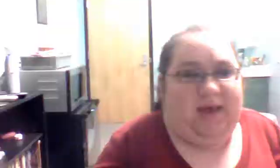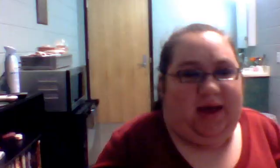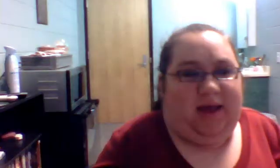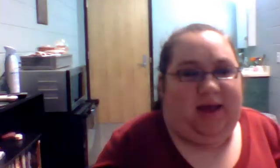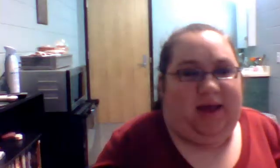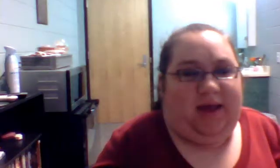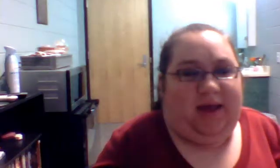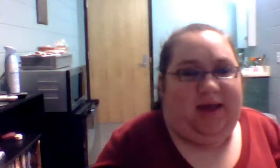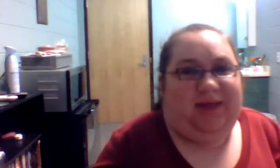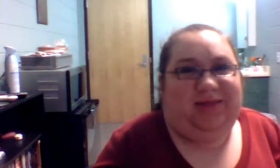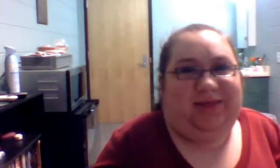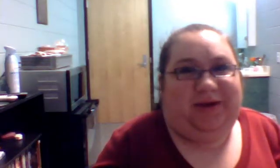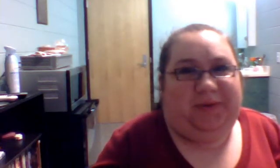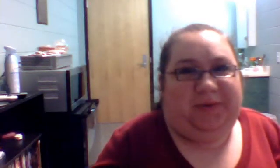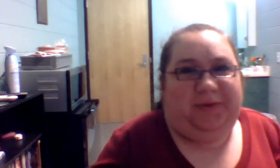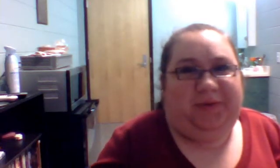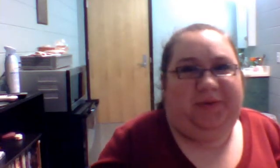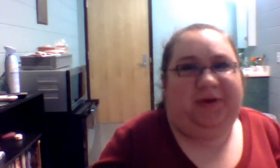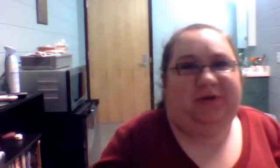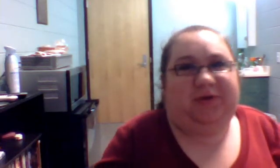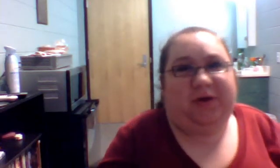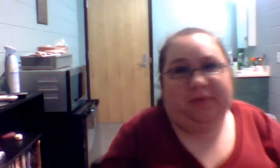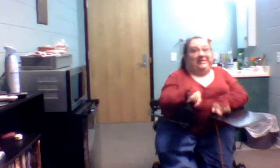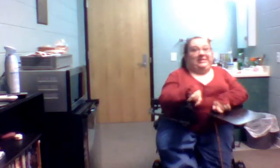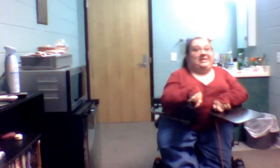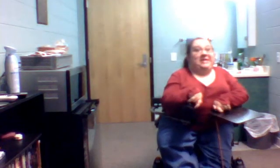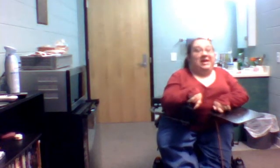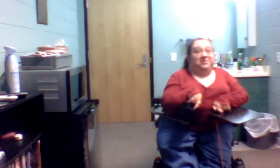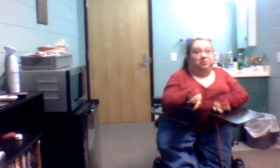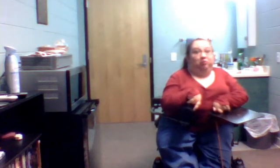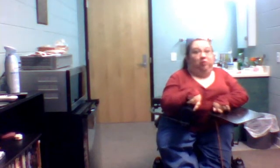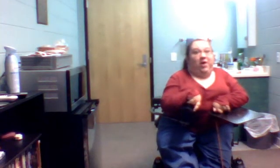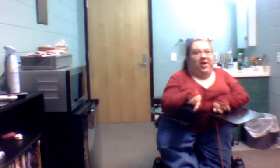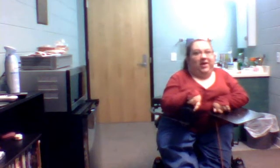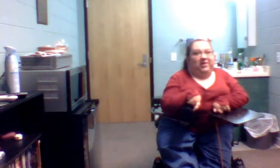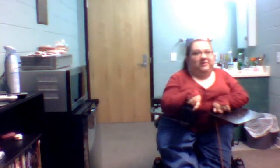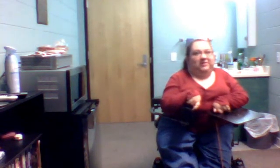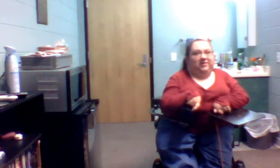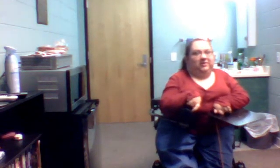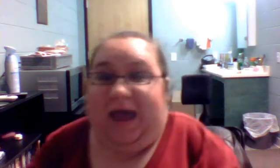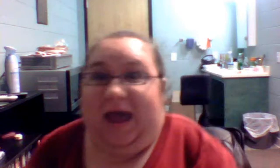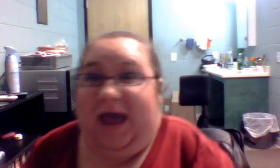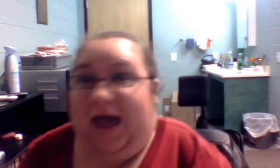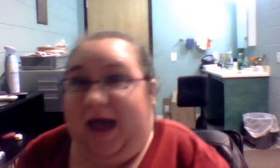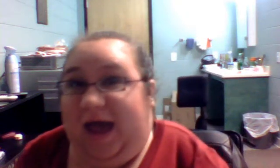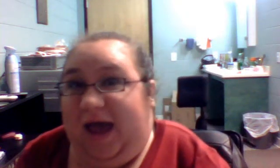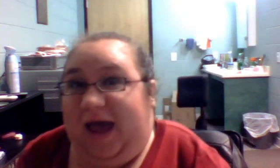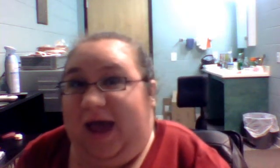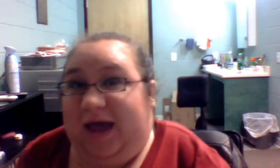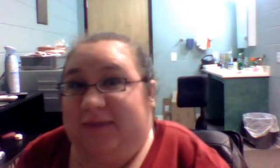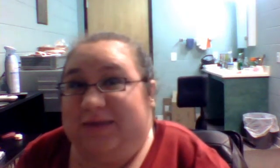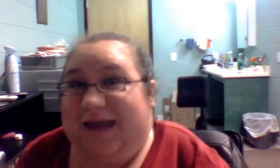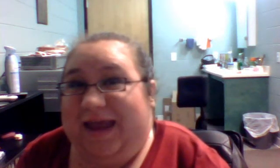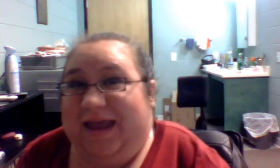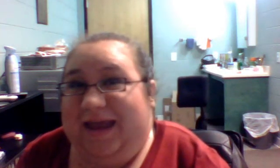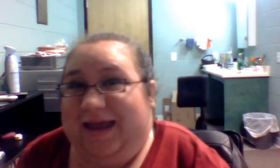Hello. So, guess what? I'm an aunt.